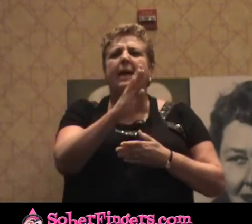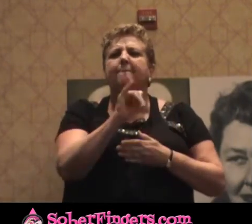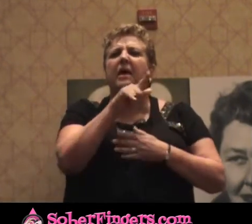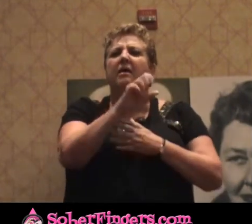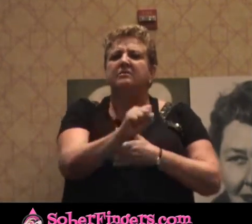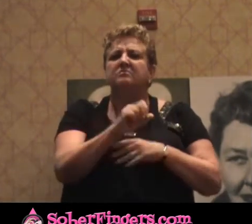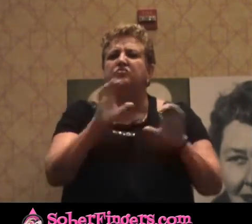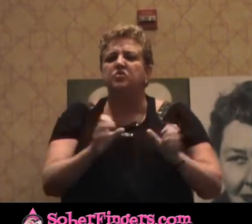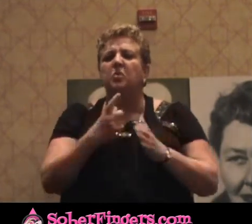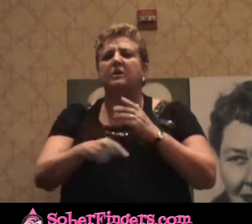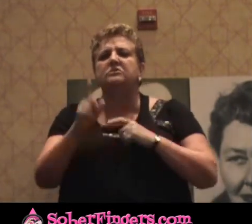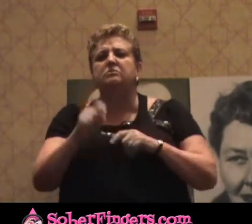do.